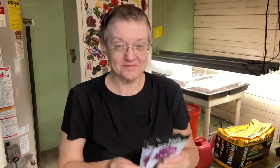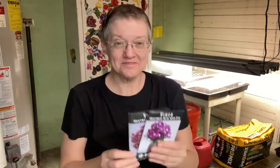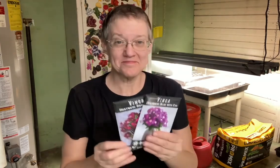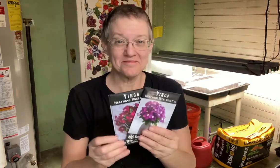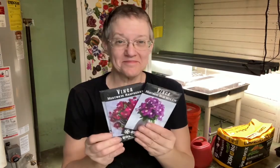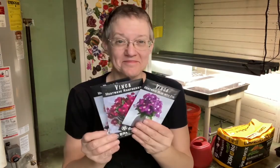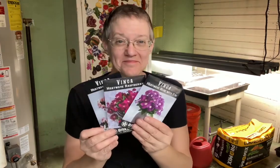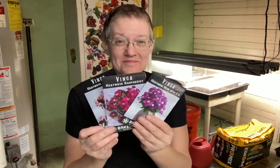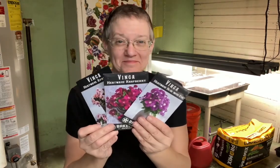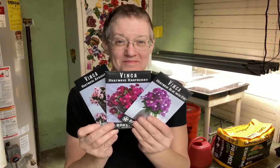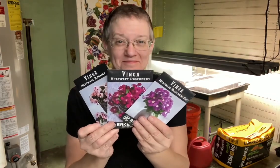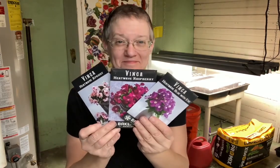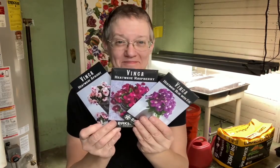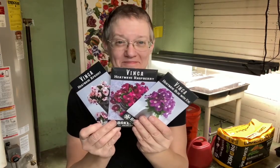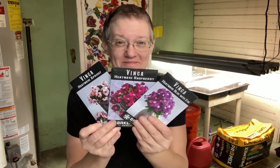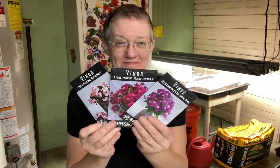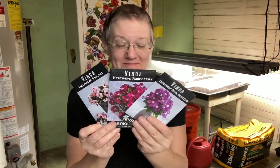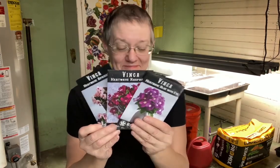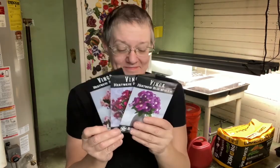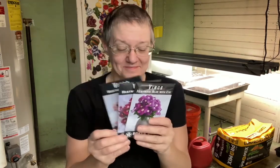Now, let's look at the vinca.